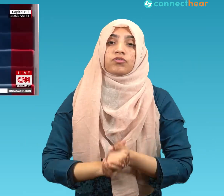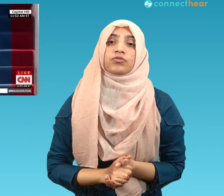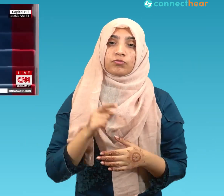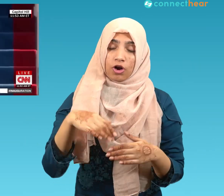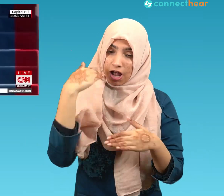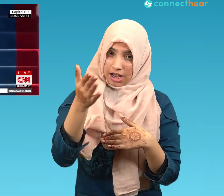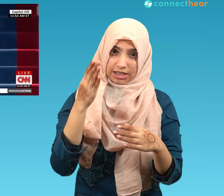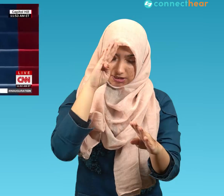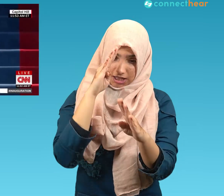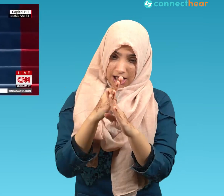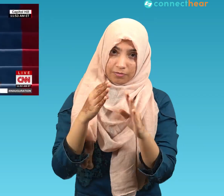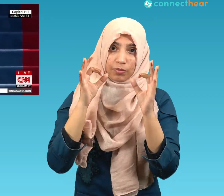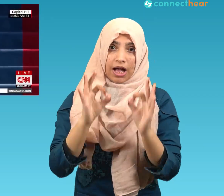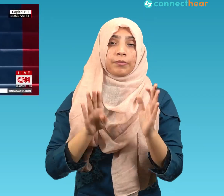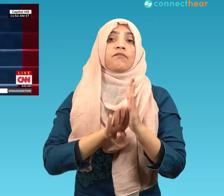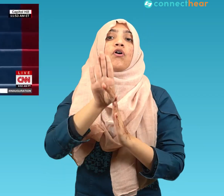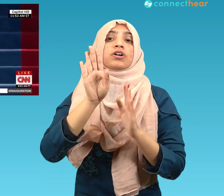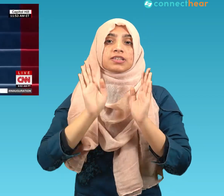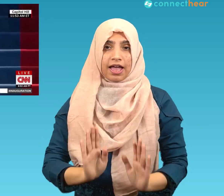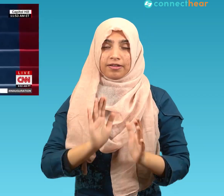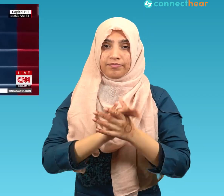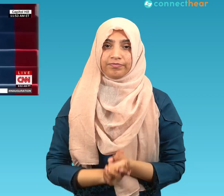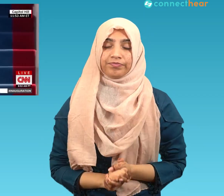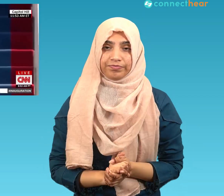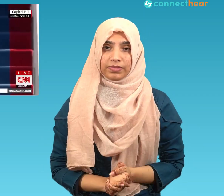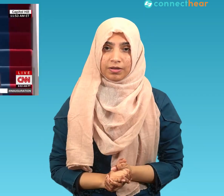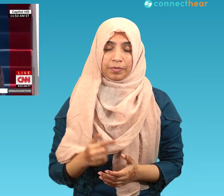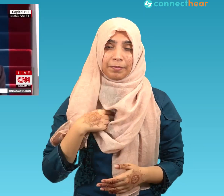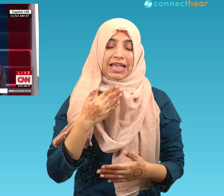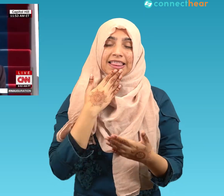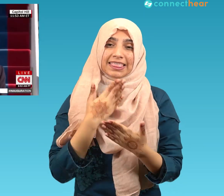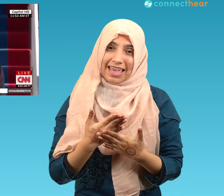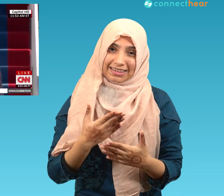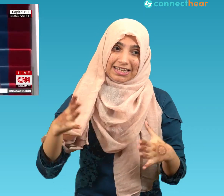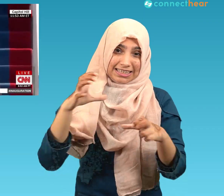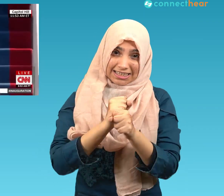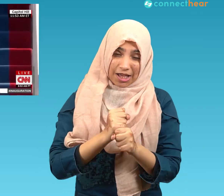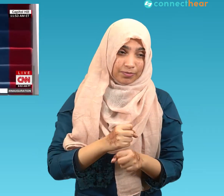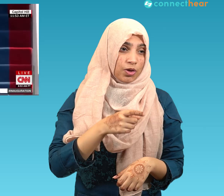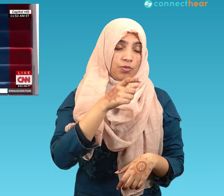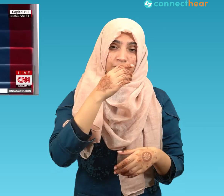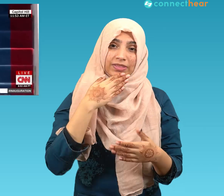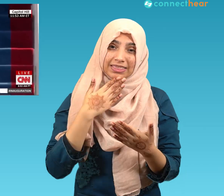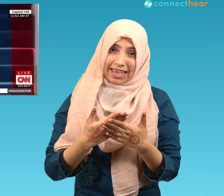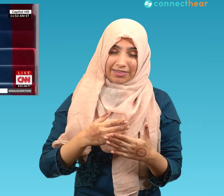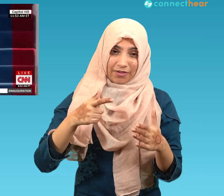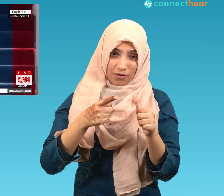both parties for their presence here today. I thank them from the bottom of my heart. And I